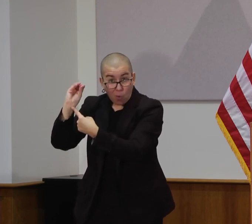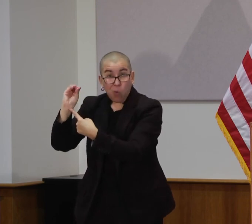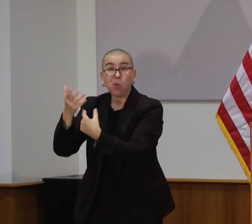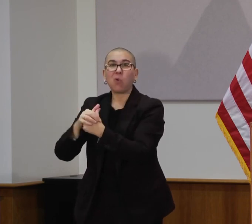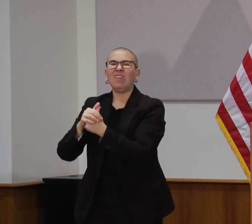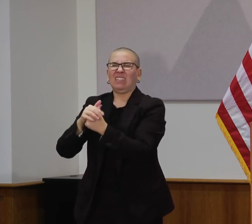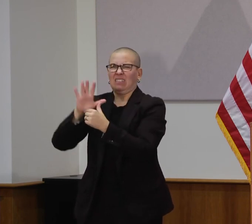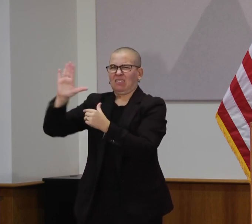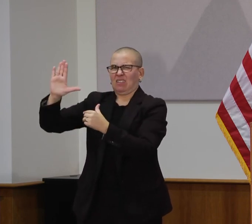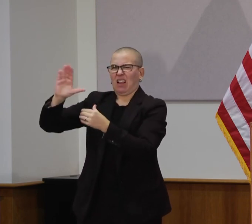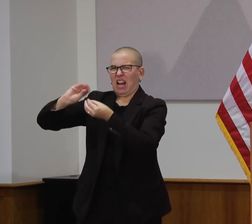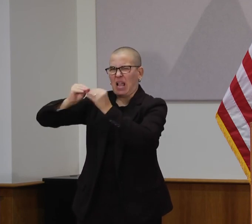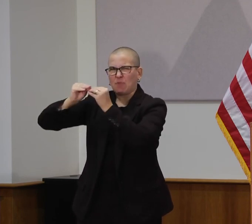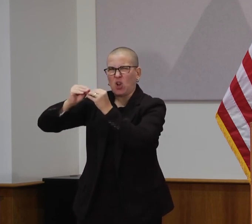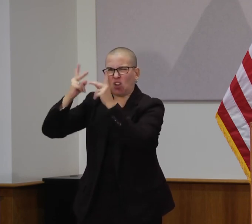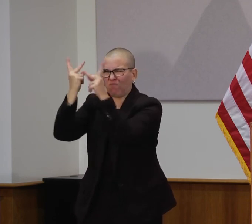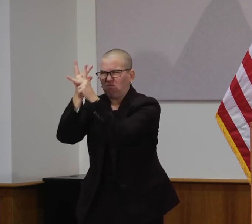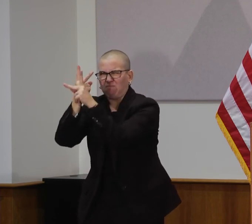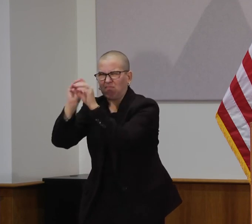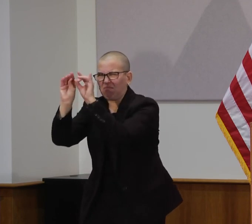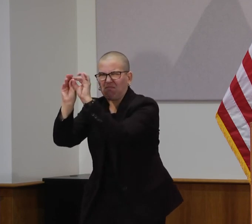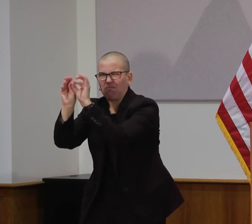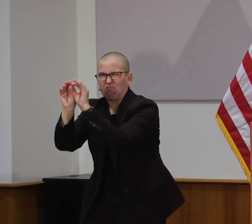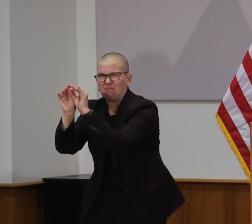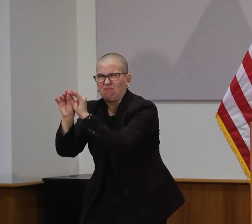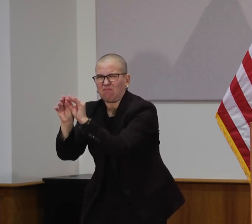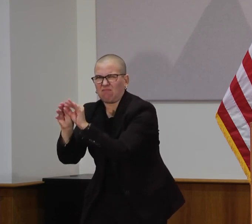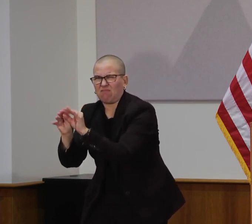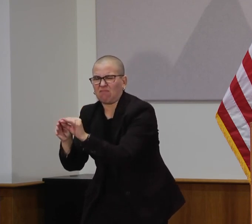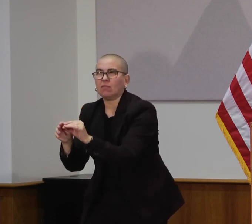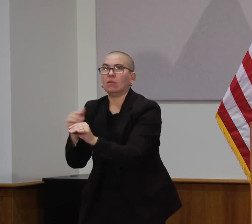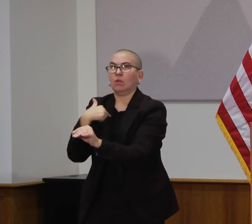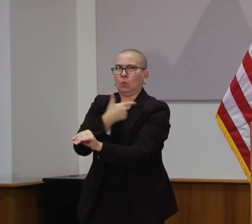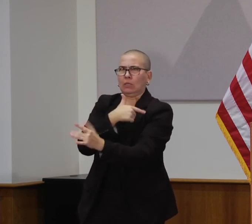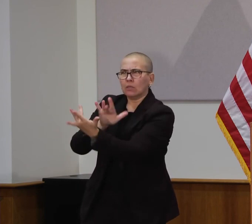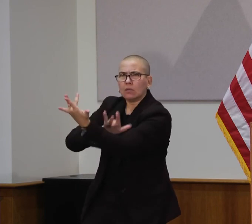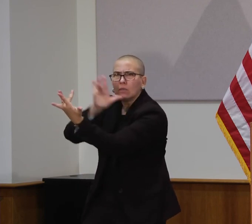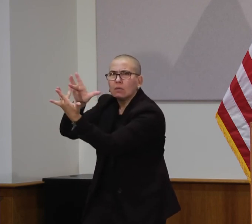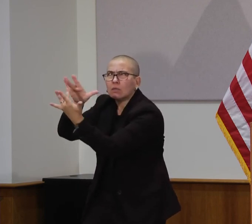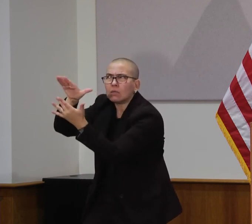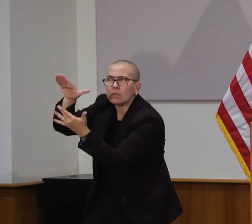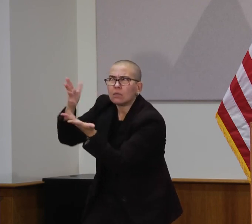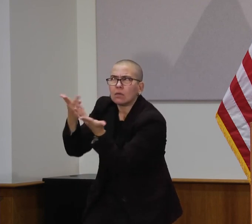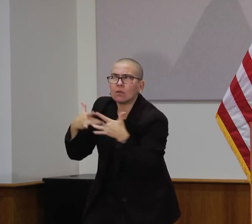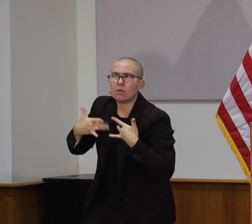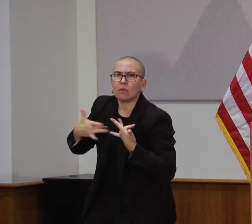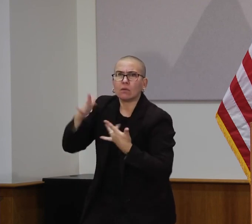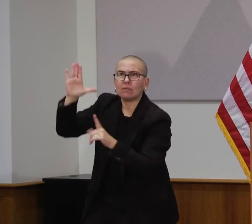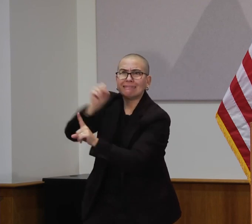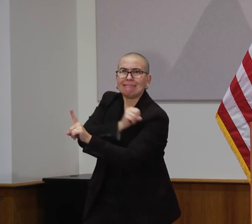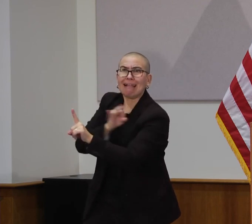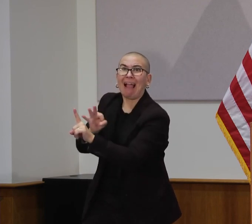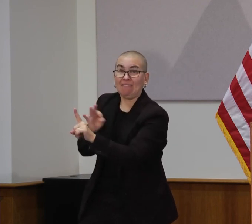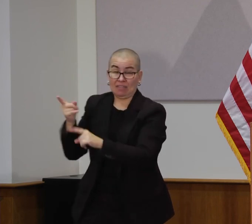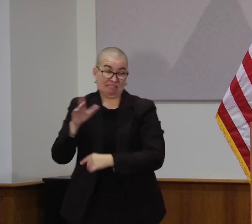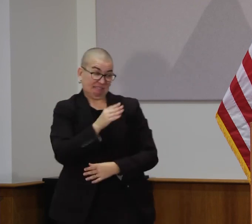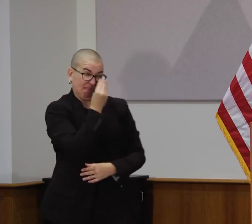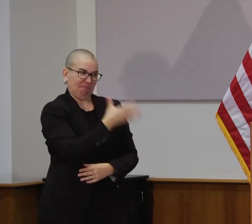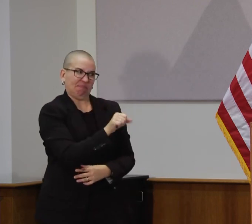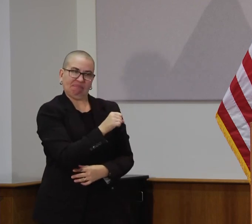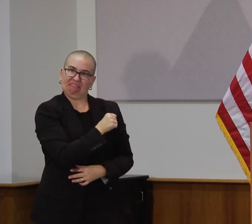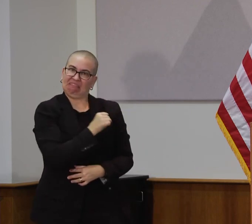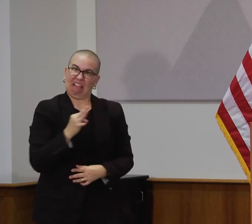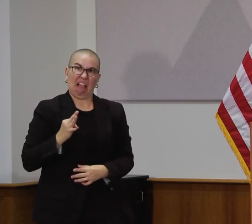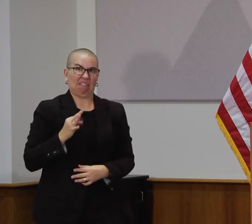going to take, and this crisis around staff is when we're going to have to be creative. So those talks are ongoing right